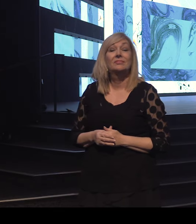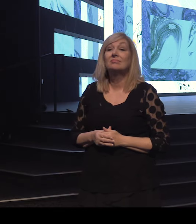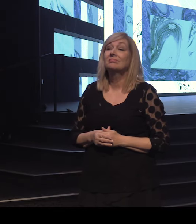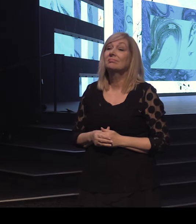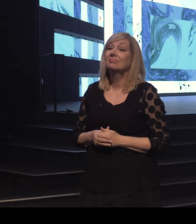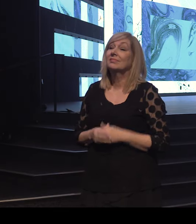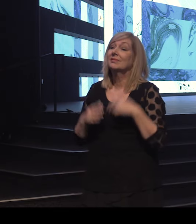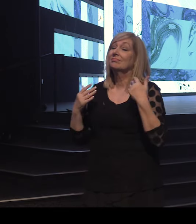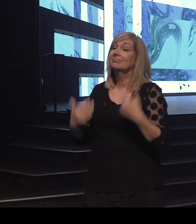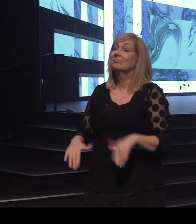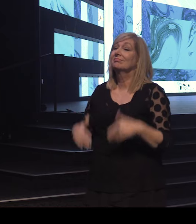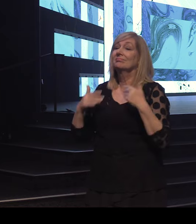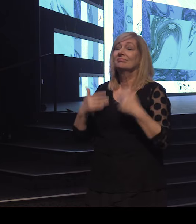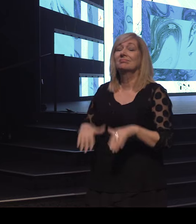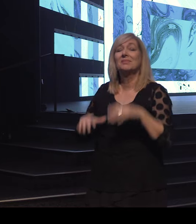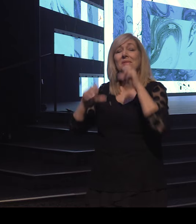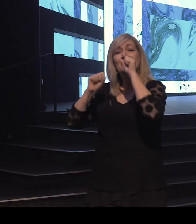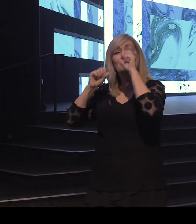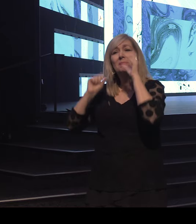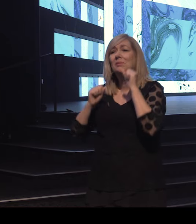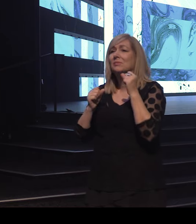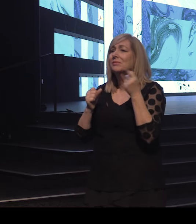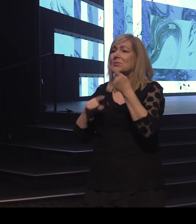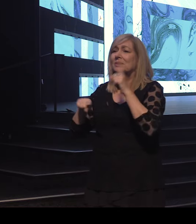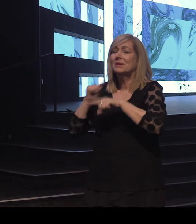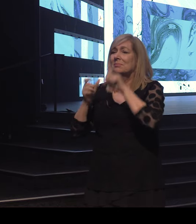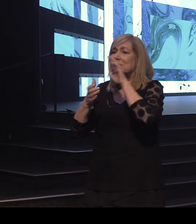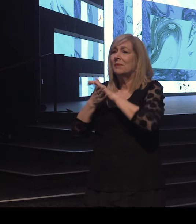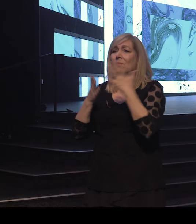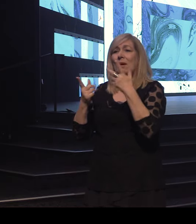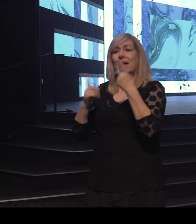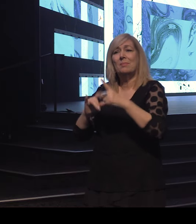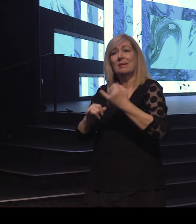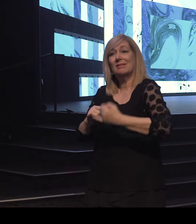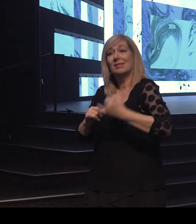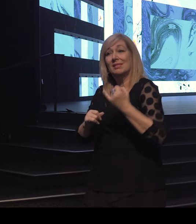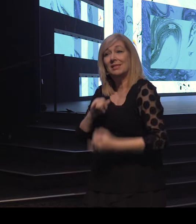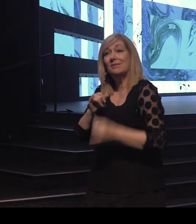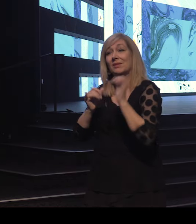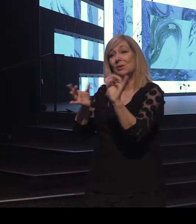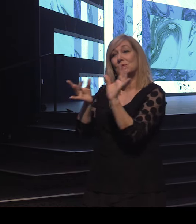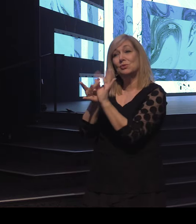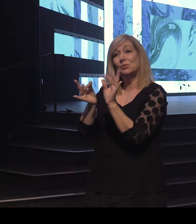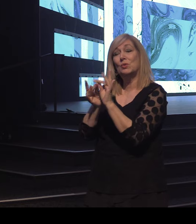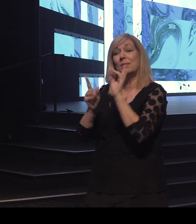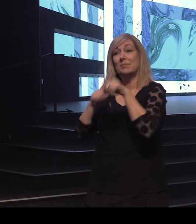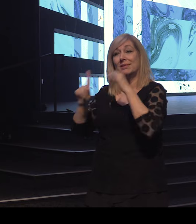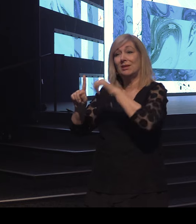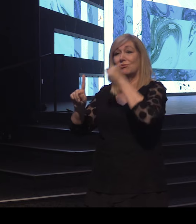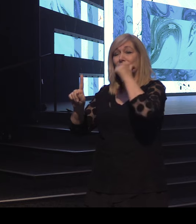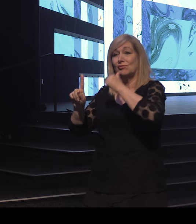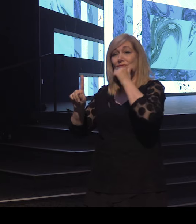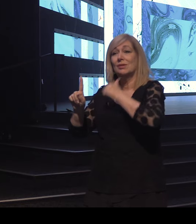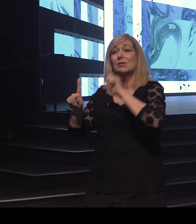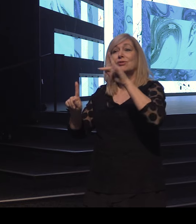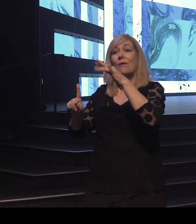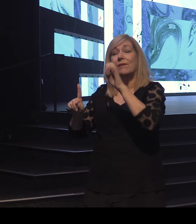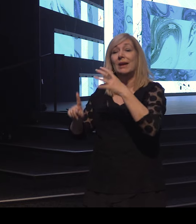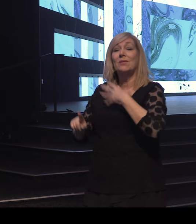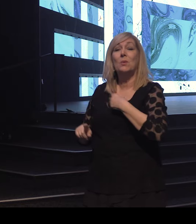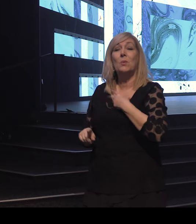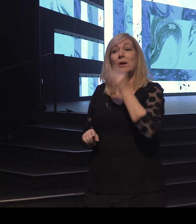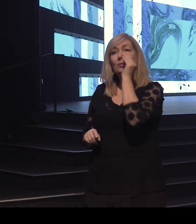But as an amazing and completely unexpected final chapter to the story of Sophie Scholl and the White Rose, it